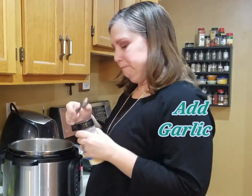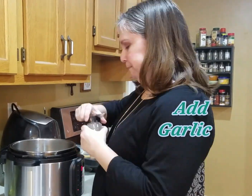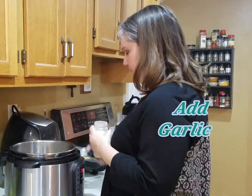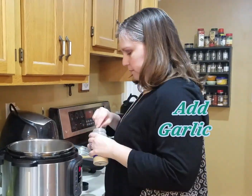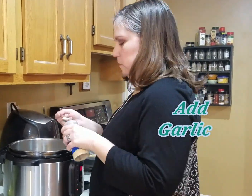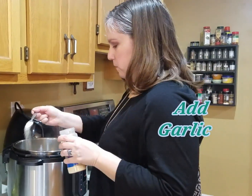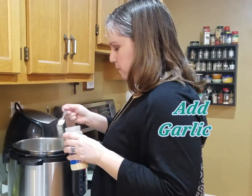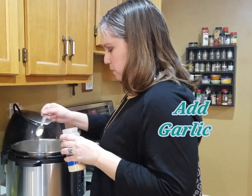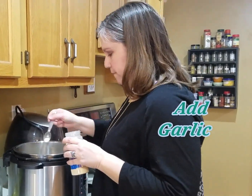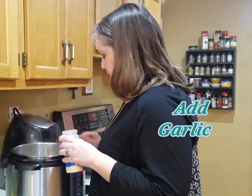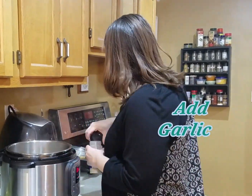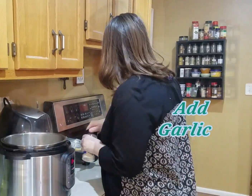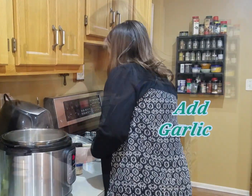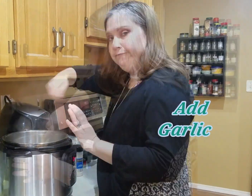Just 1 of these teaspoons.